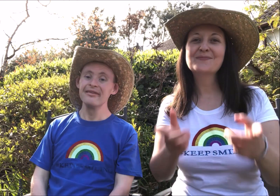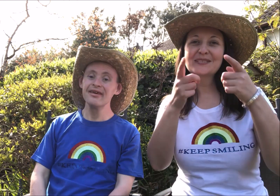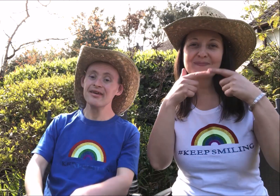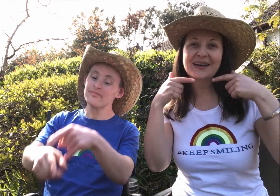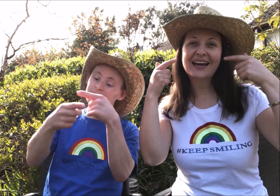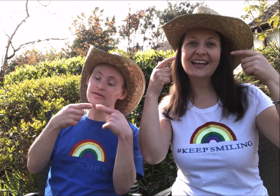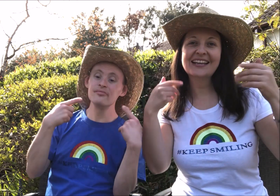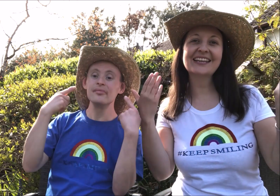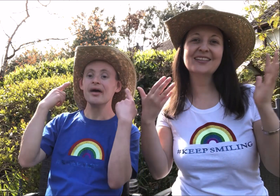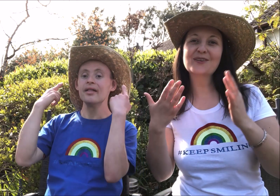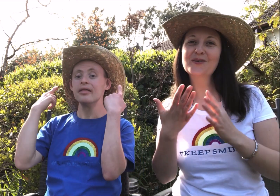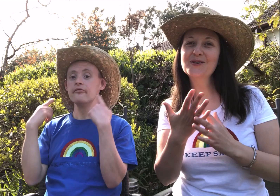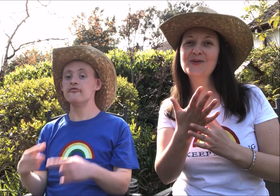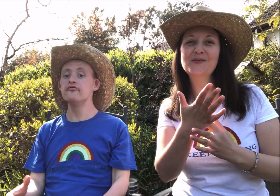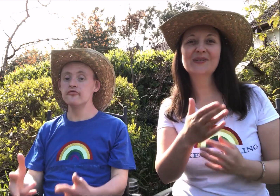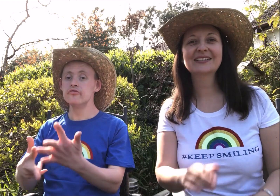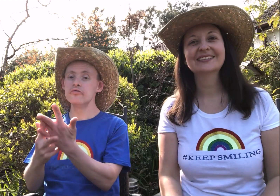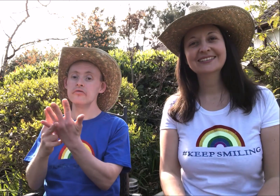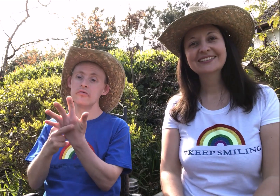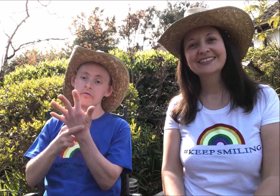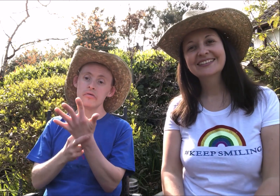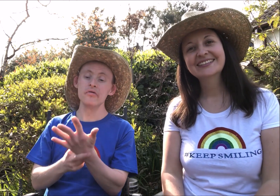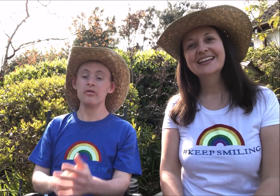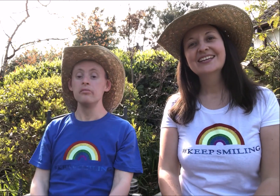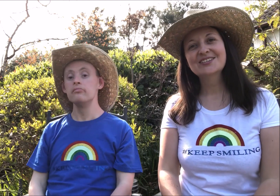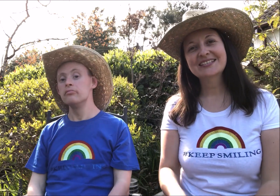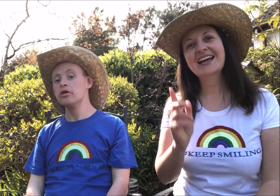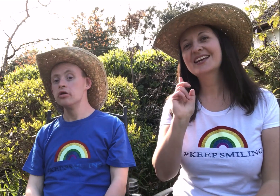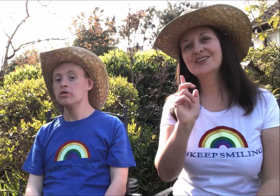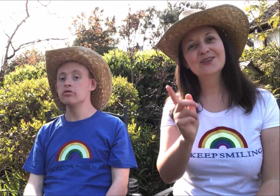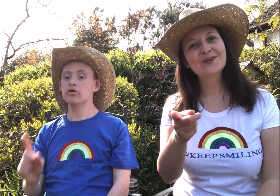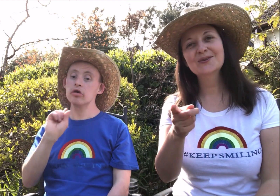Keep smiling through, just like you